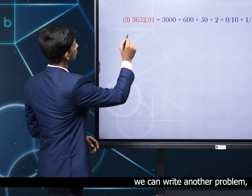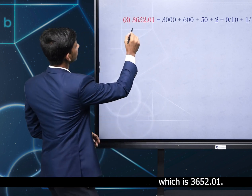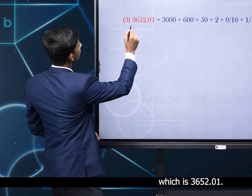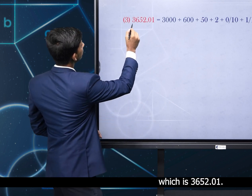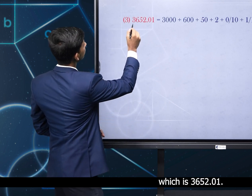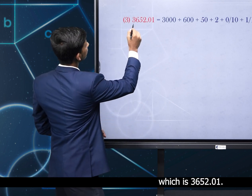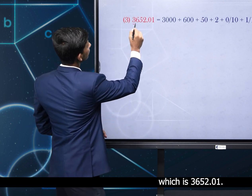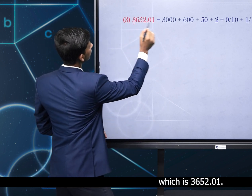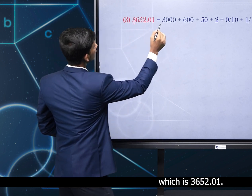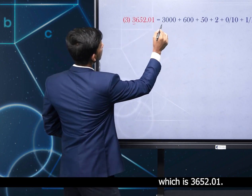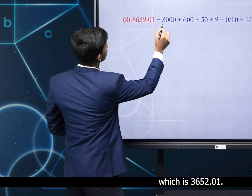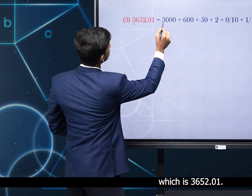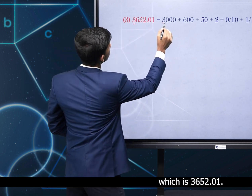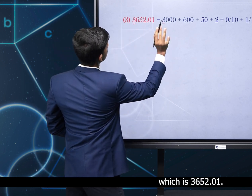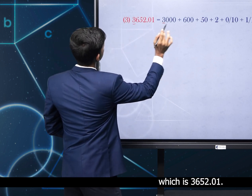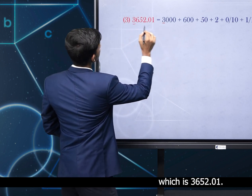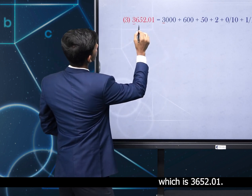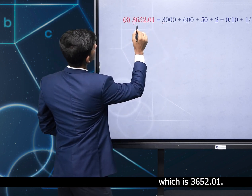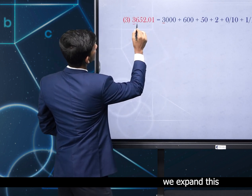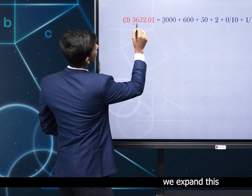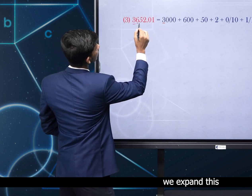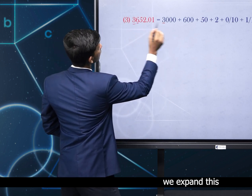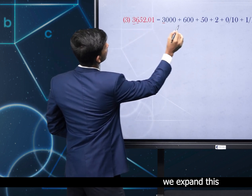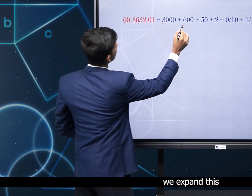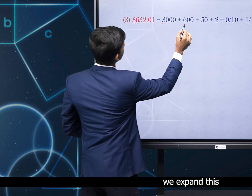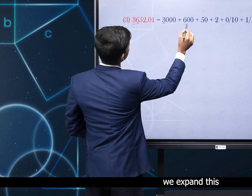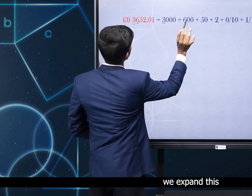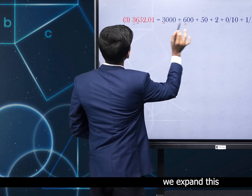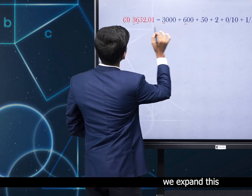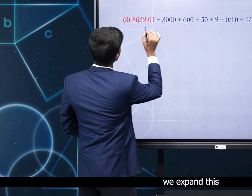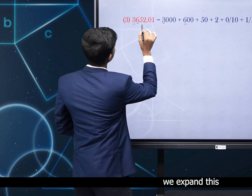which is 3652.01. We expand this,